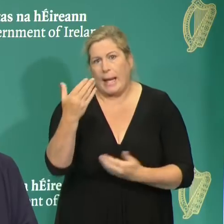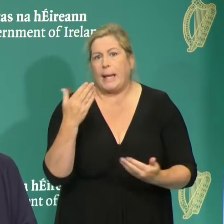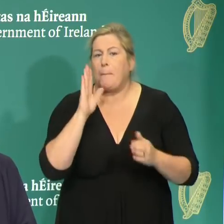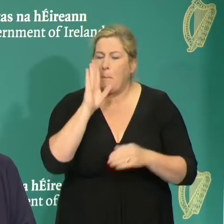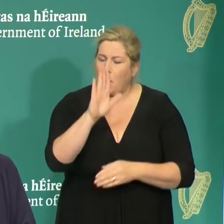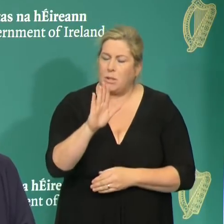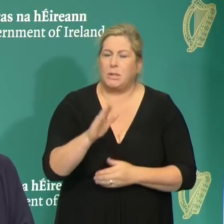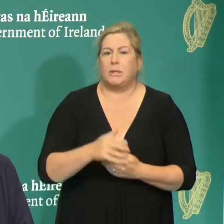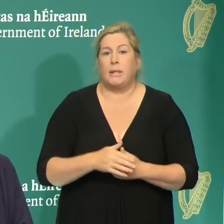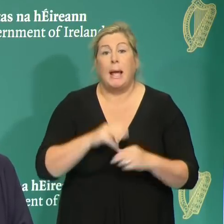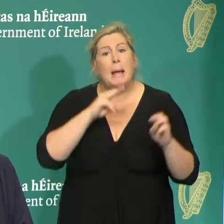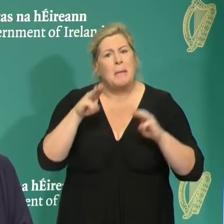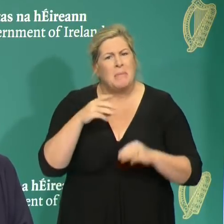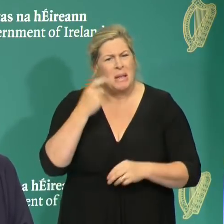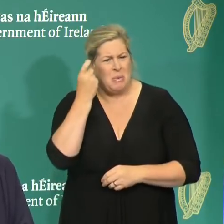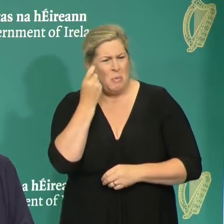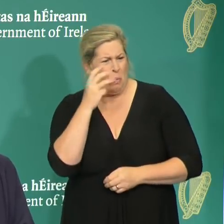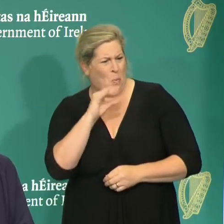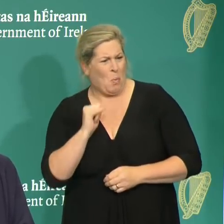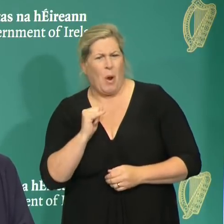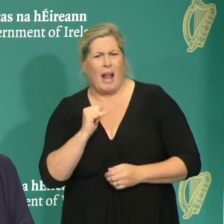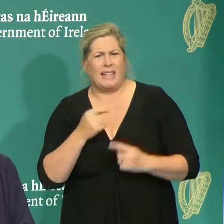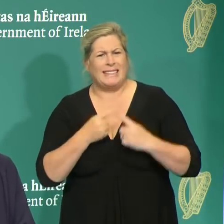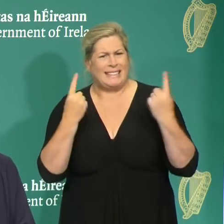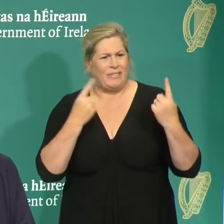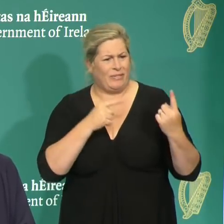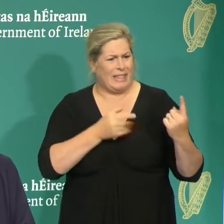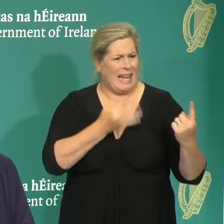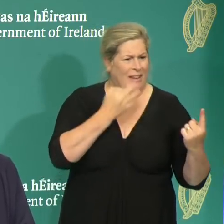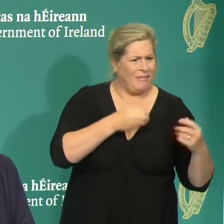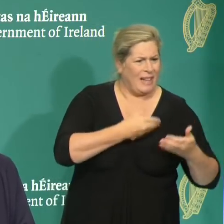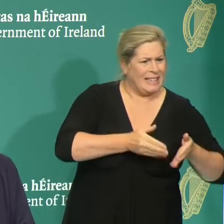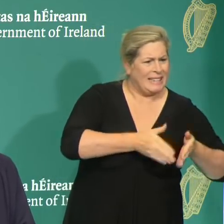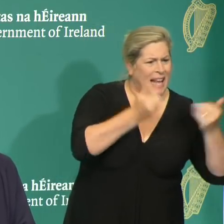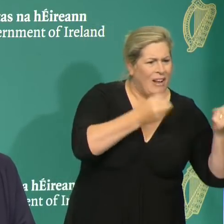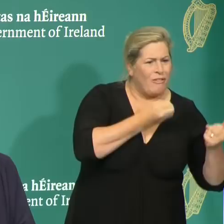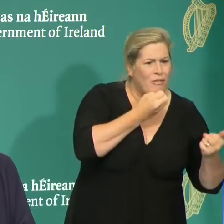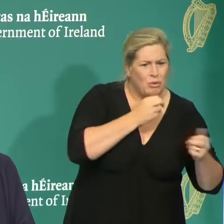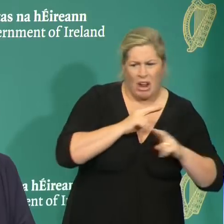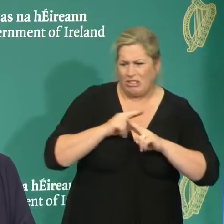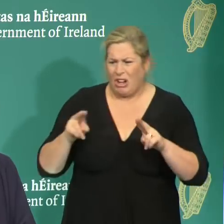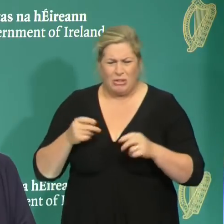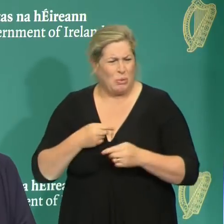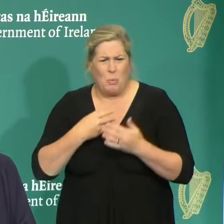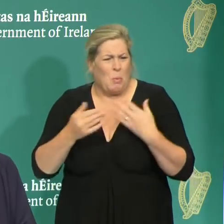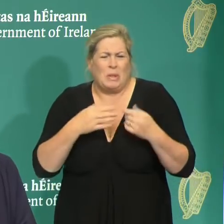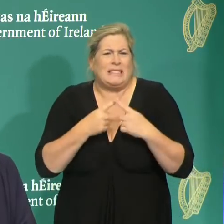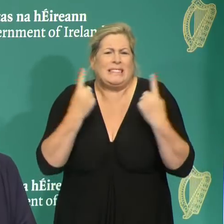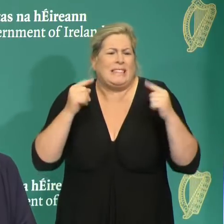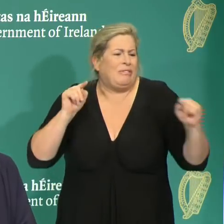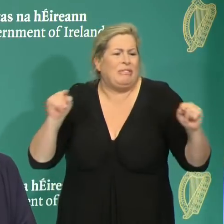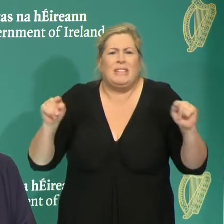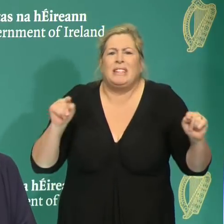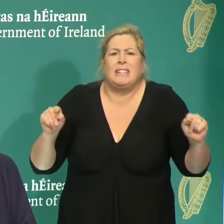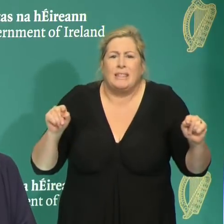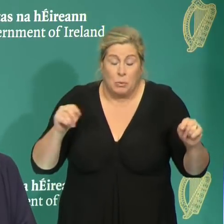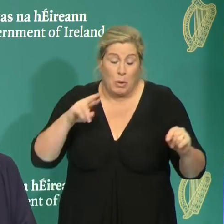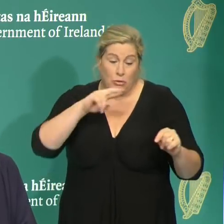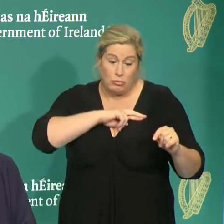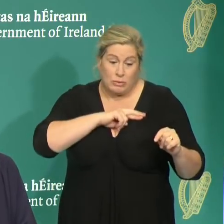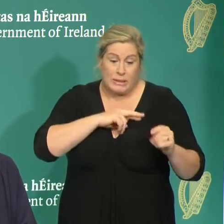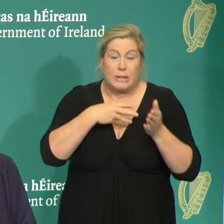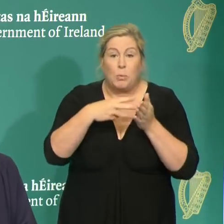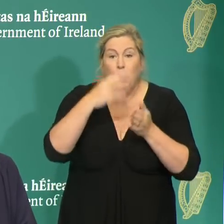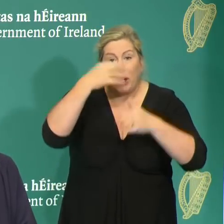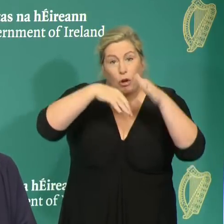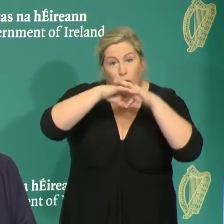are asking, why are we making this distinction? So, to be clear, when the government decided to allow restaurants to open,